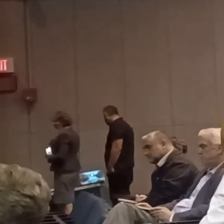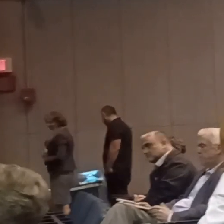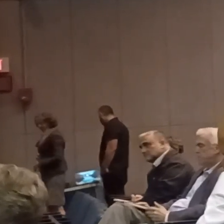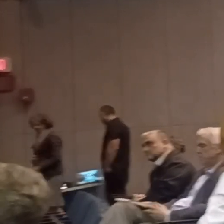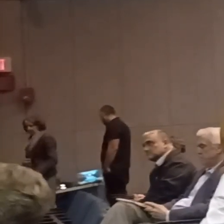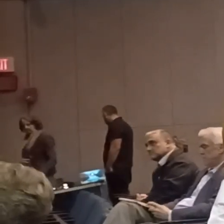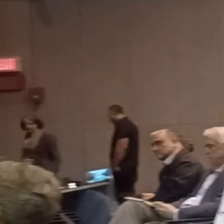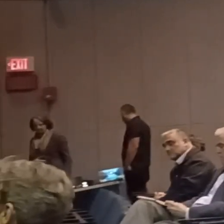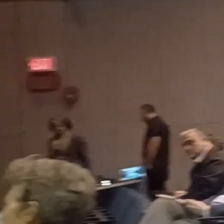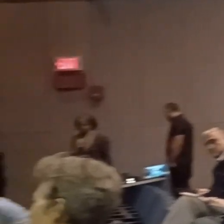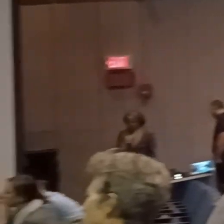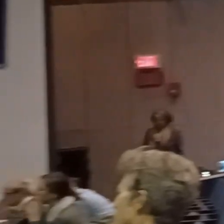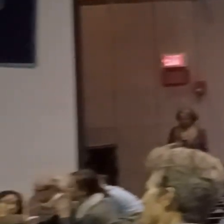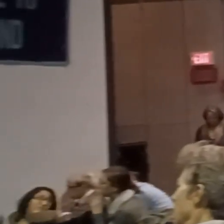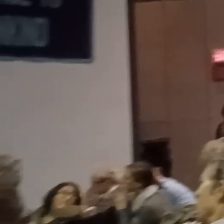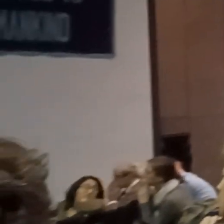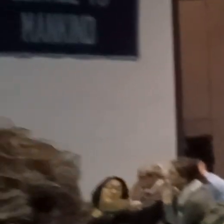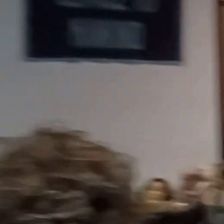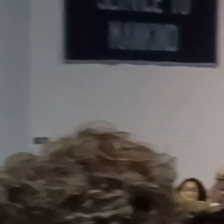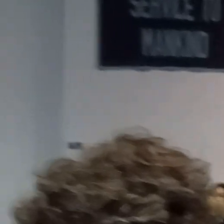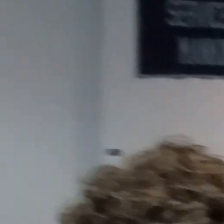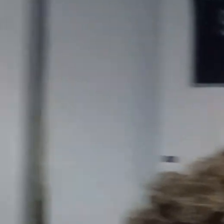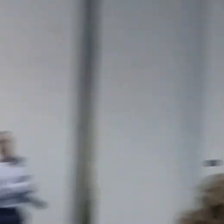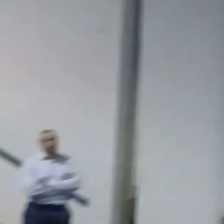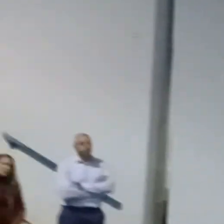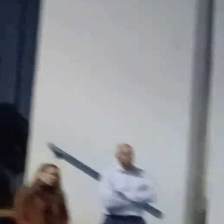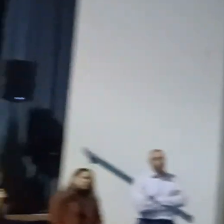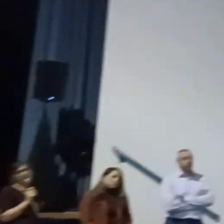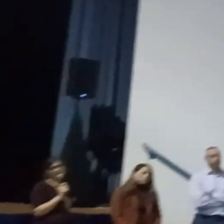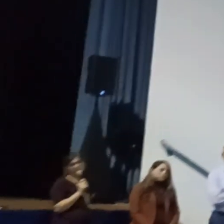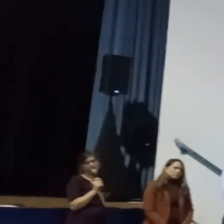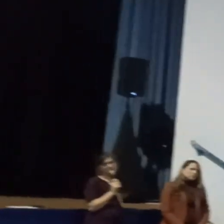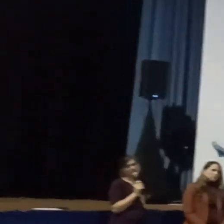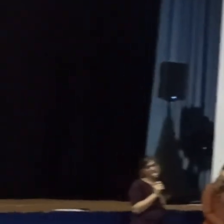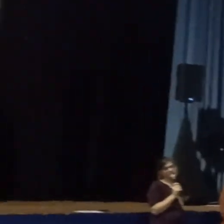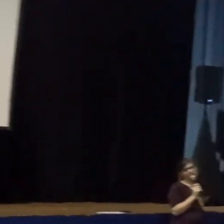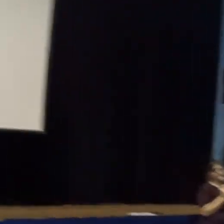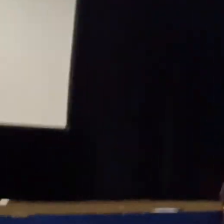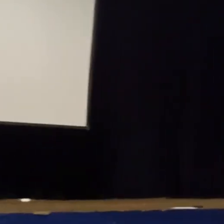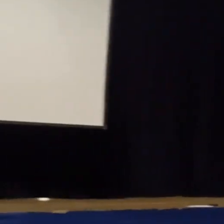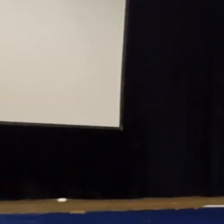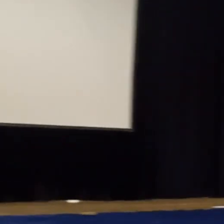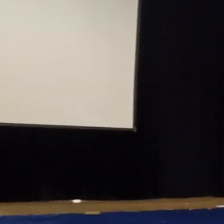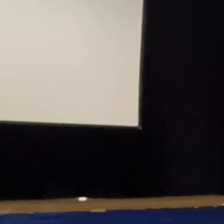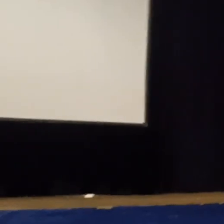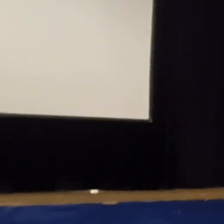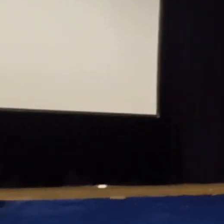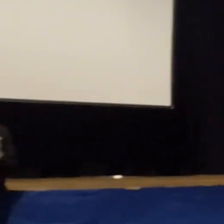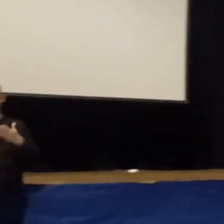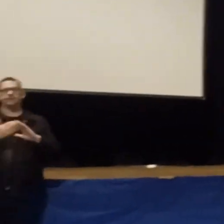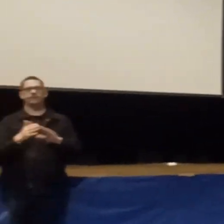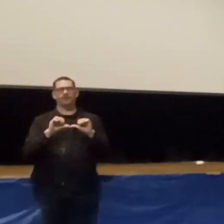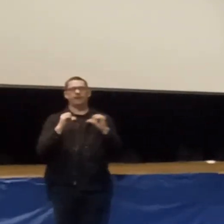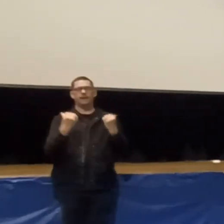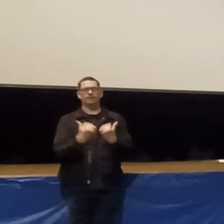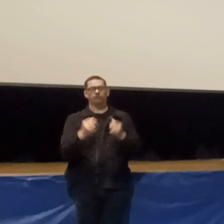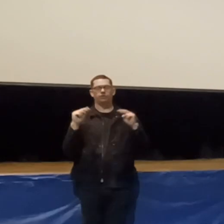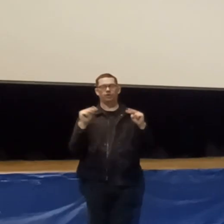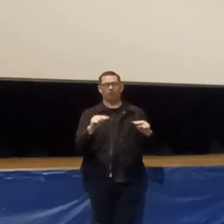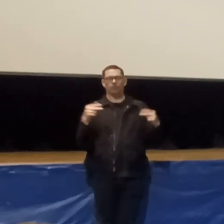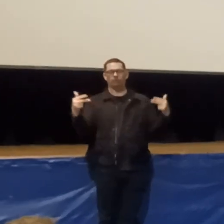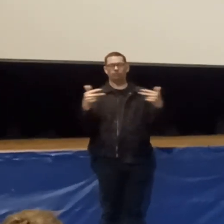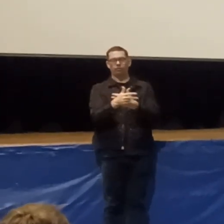now I would urge the appropriate group or city agency to look at the traffic patterns from